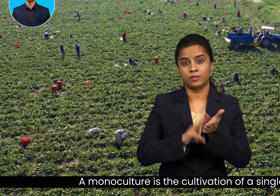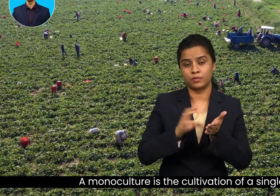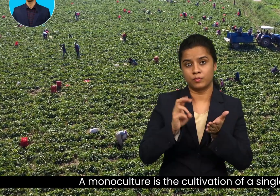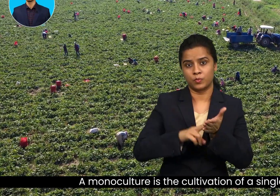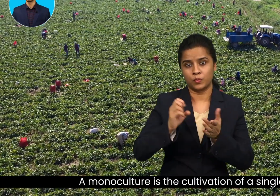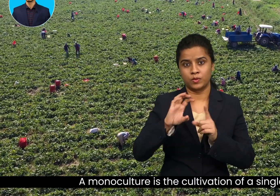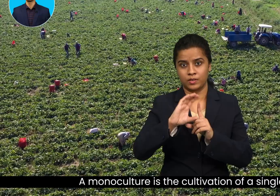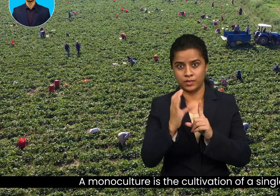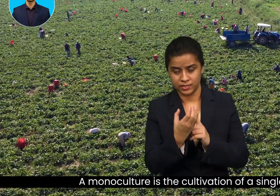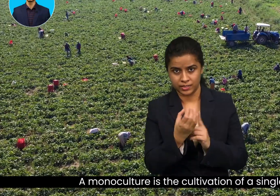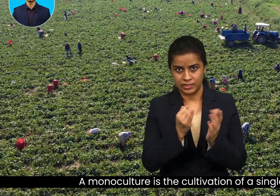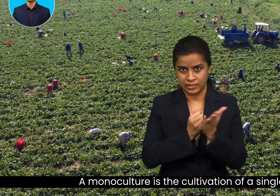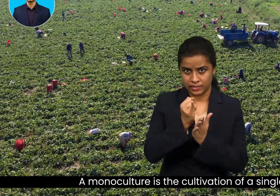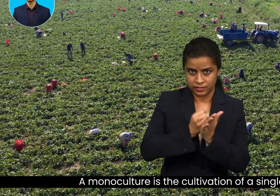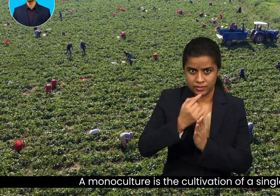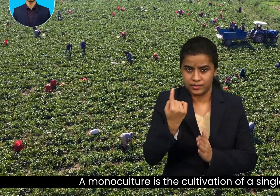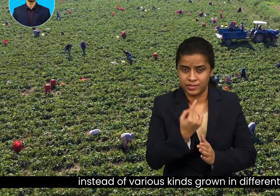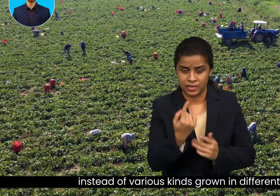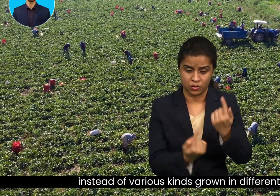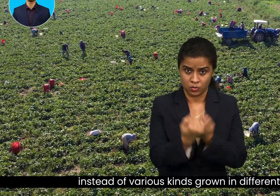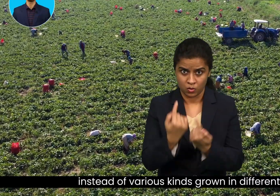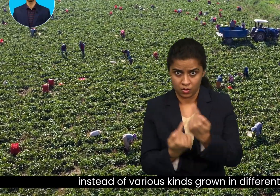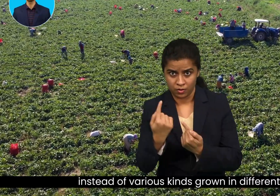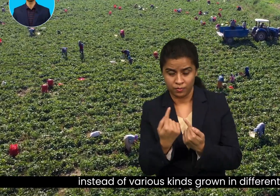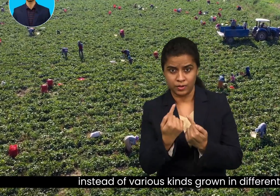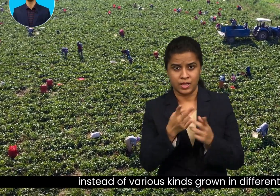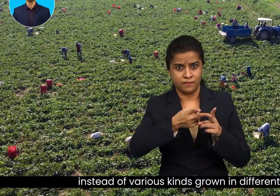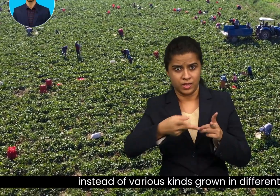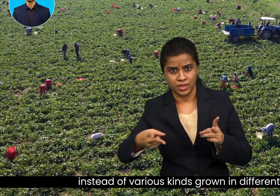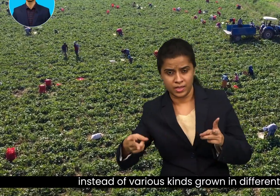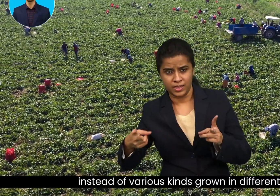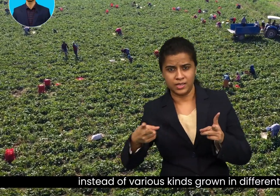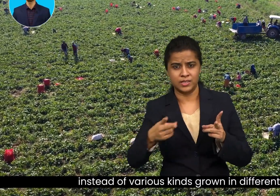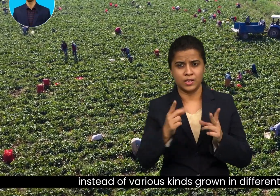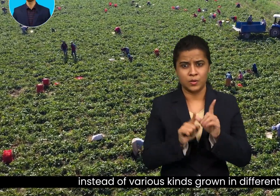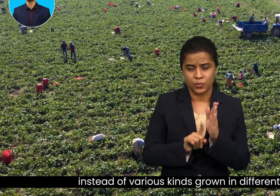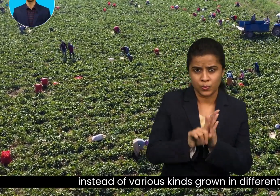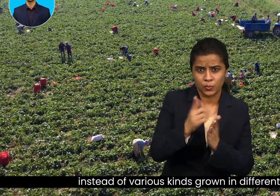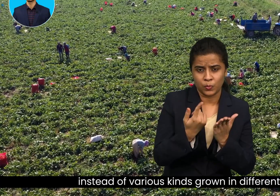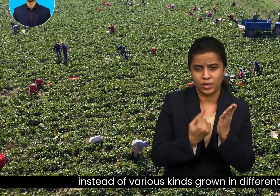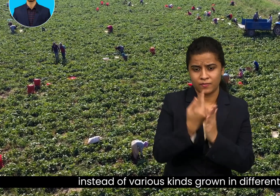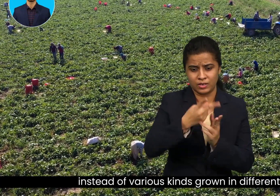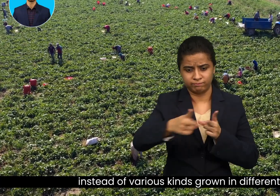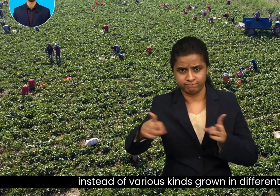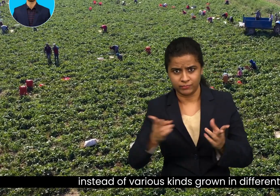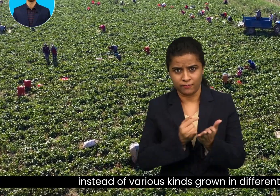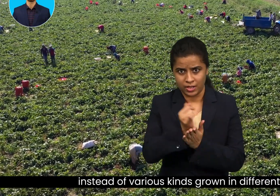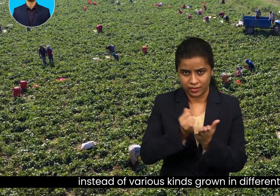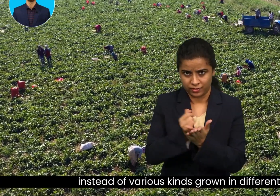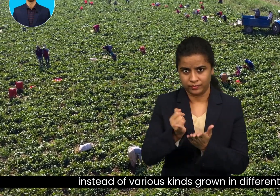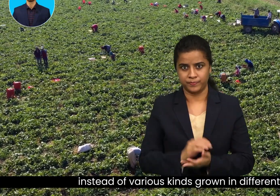A monoculture is the cultivation of a single crop instead of various kinds grown in different fields.